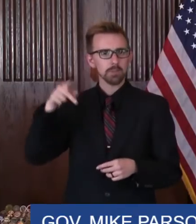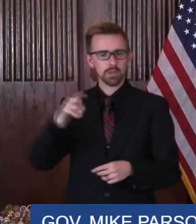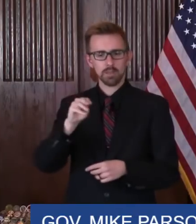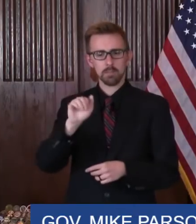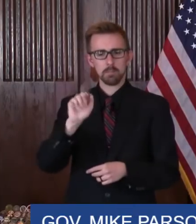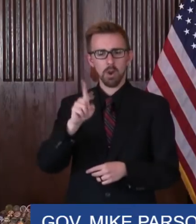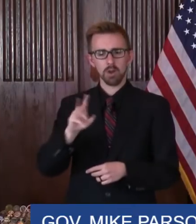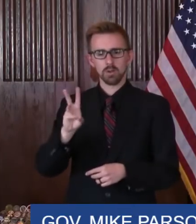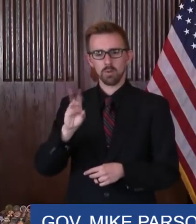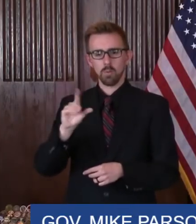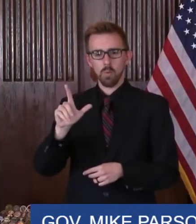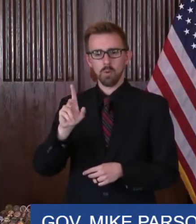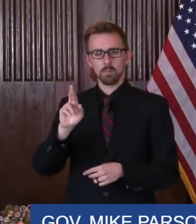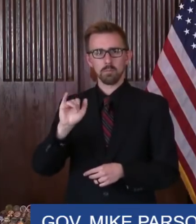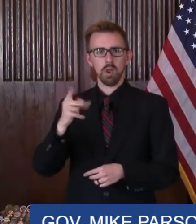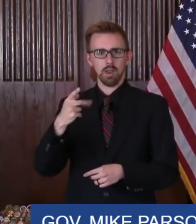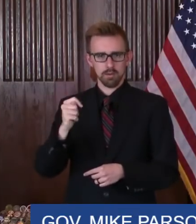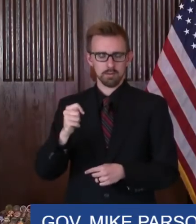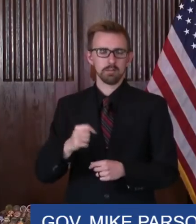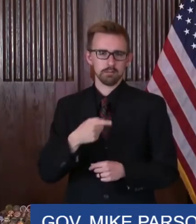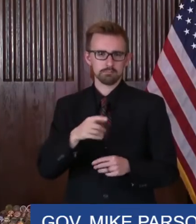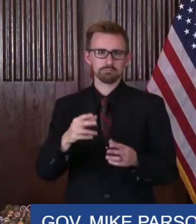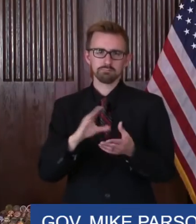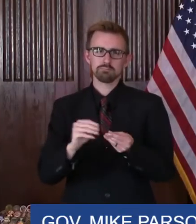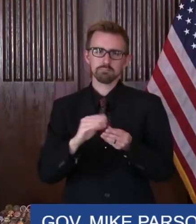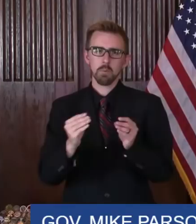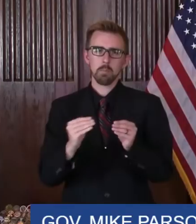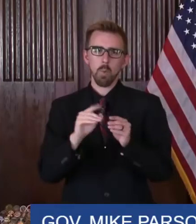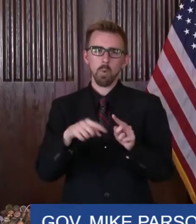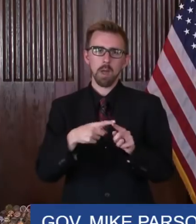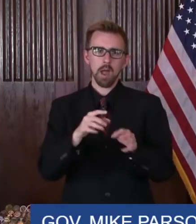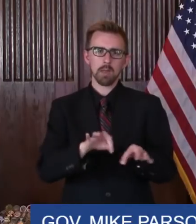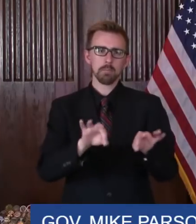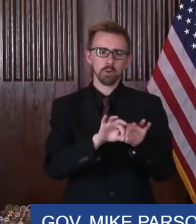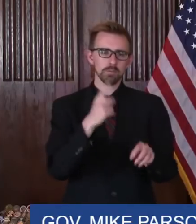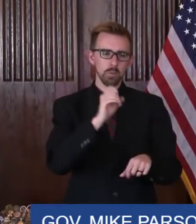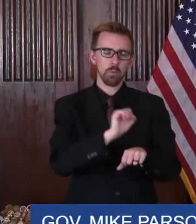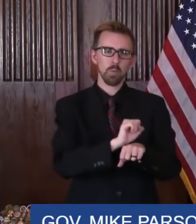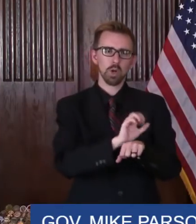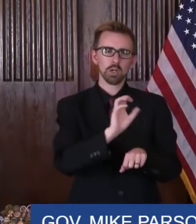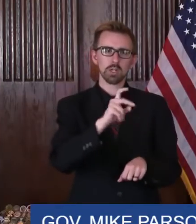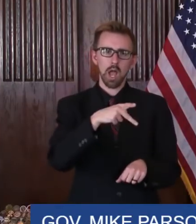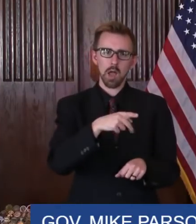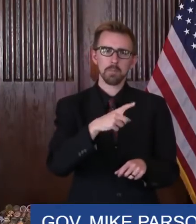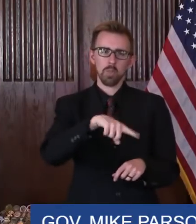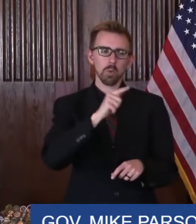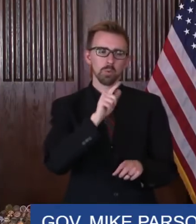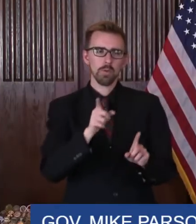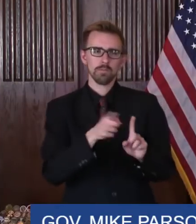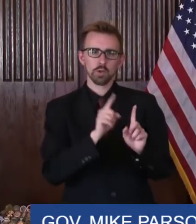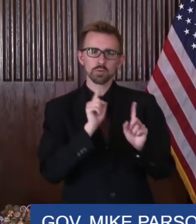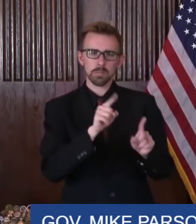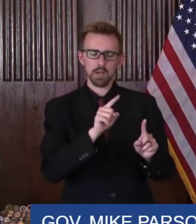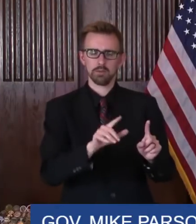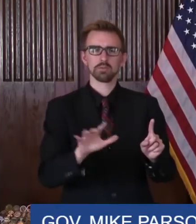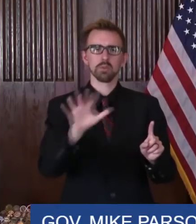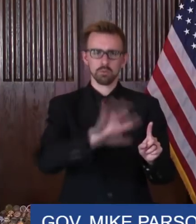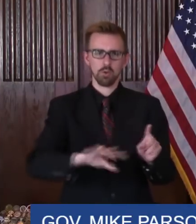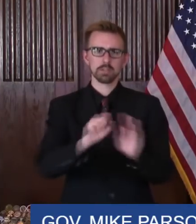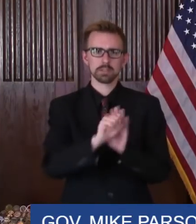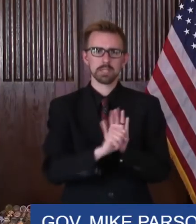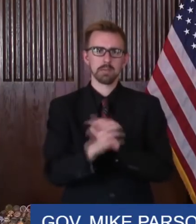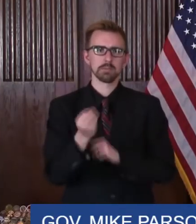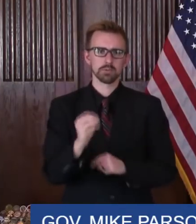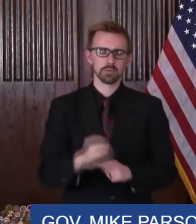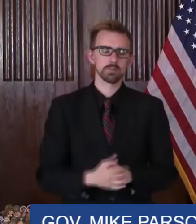Woolbright, are here to discuss the importance of COVID-19 workers' compensation for first responders across the state